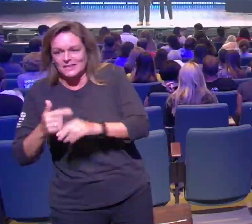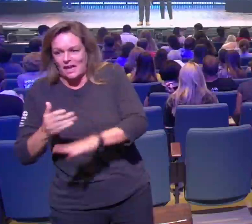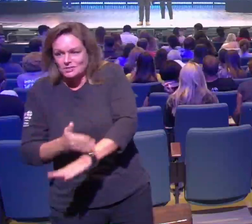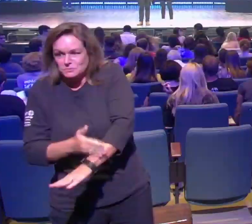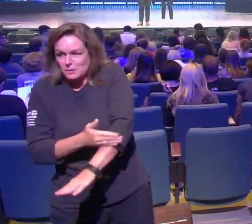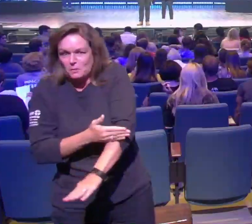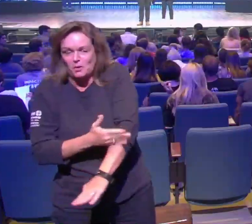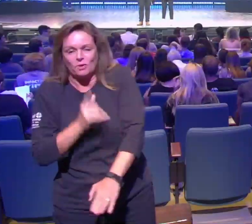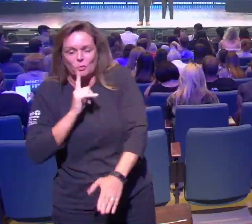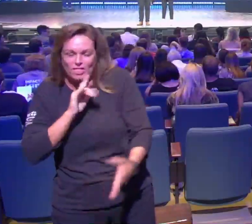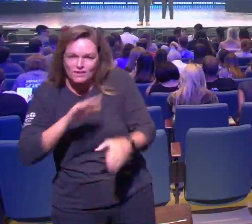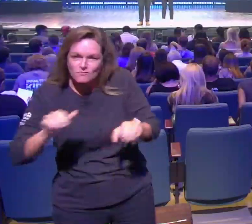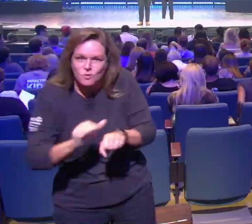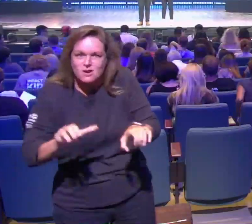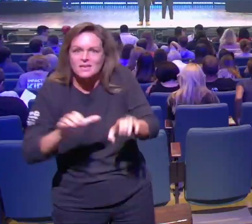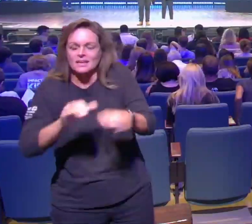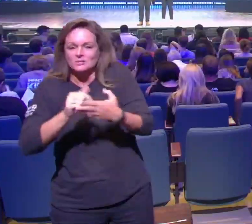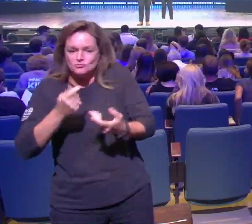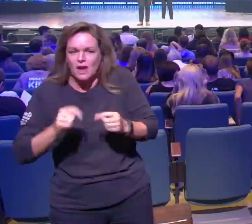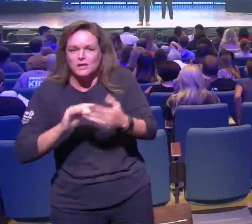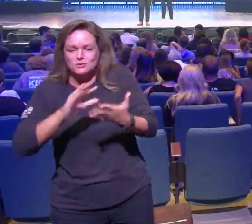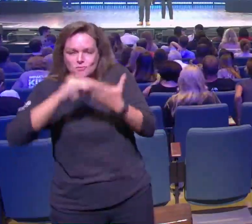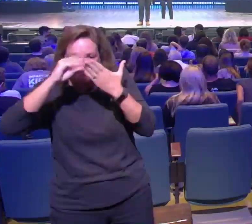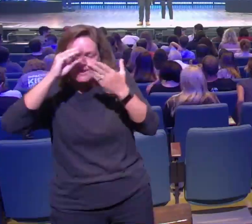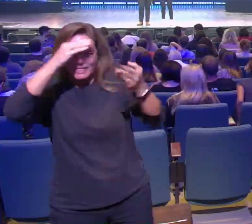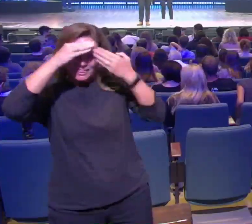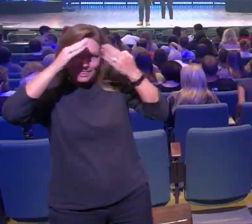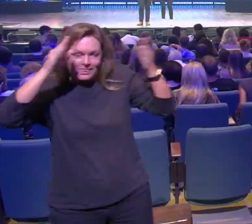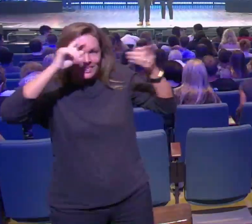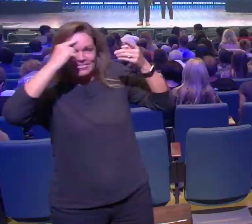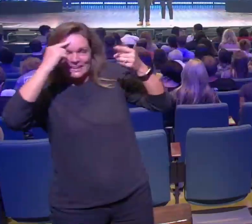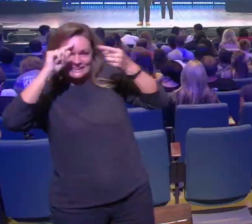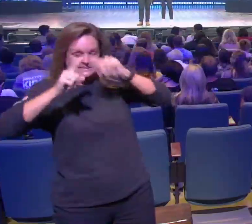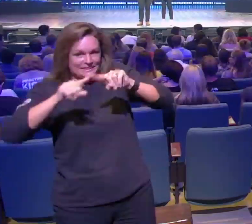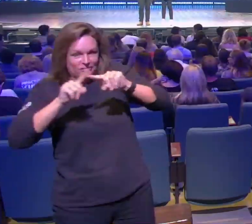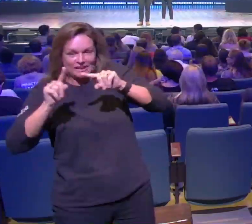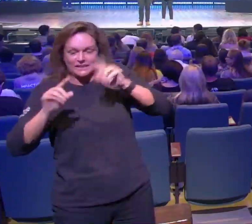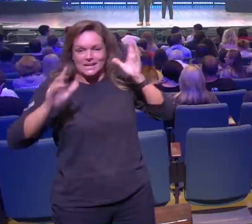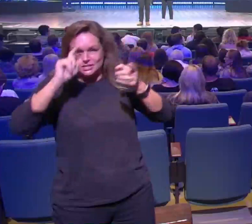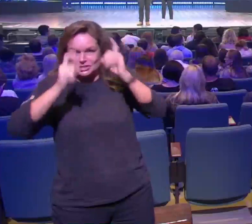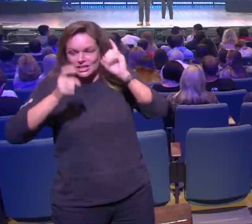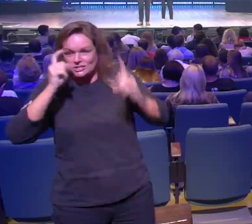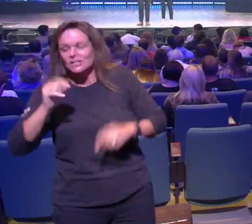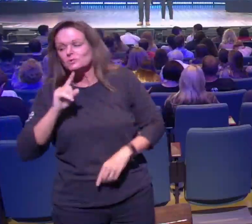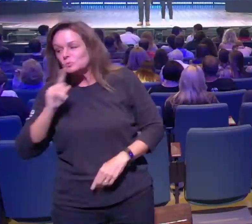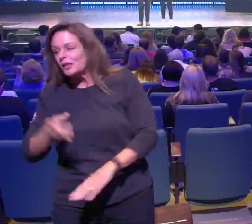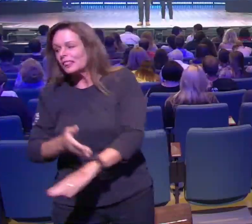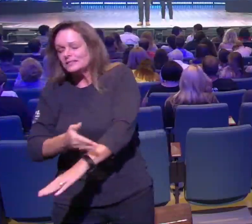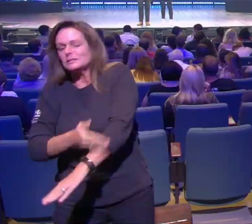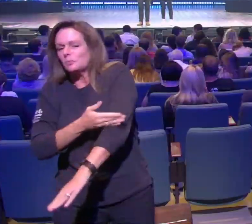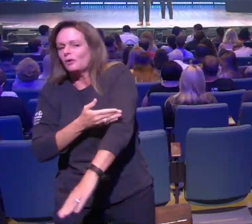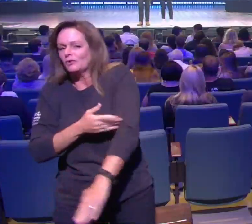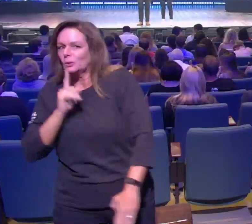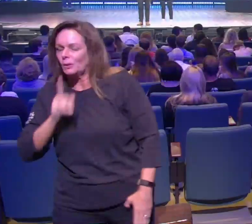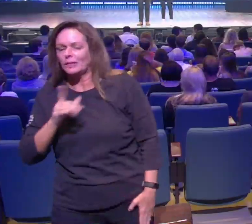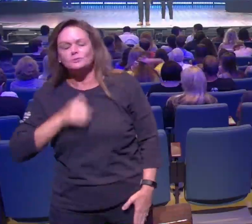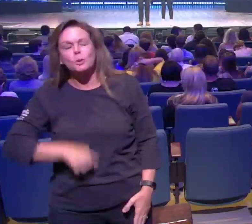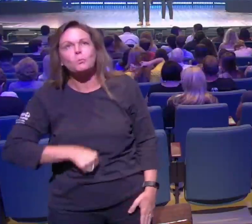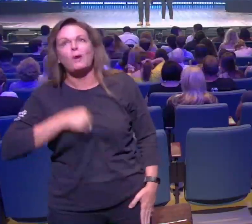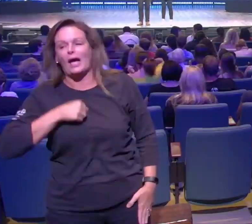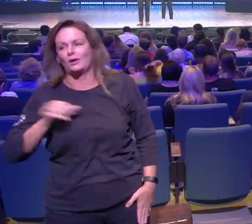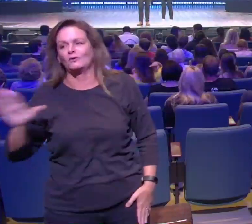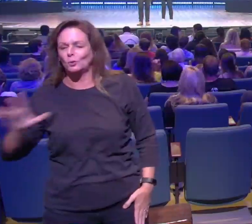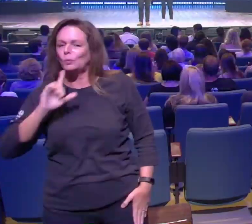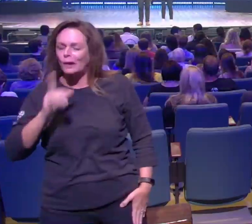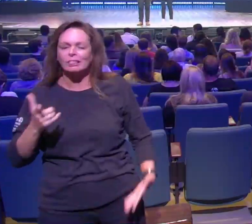Boca Pop-Up. We're going to be joining with you this Sunday, 6 p.m. Down at Olympic Heights High School. We love you guys so much. So excited about what God is